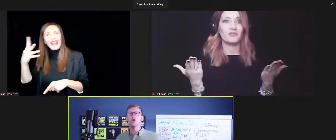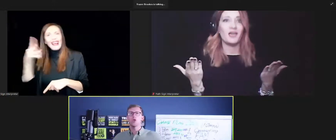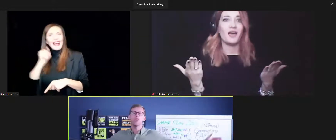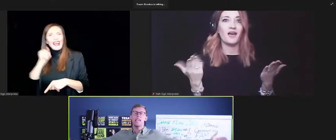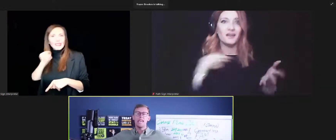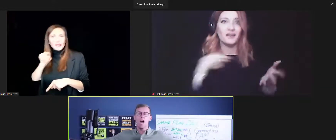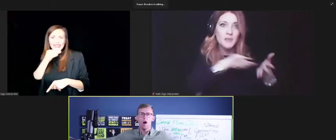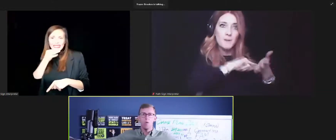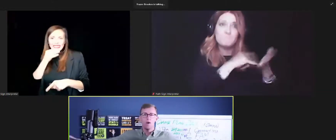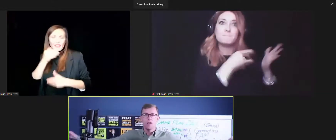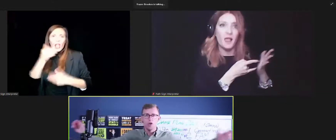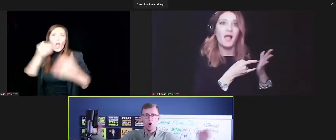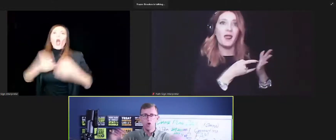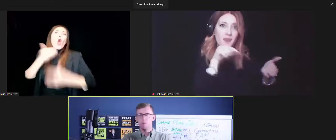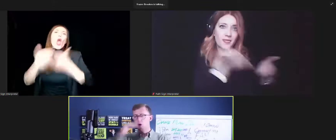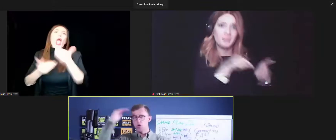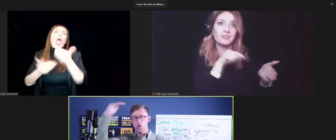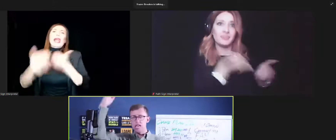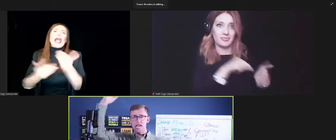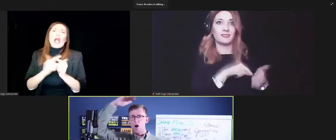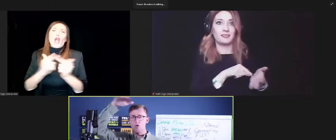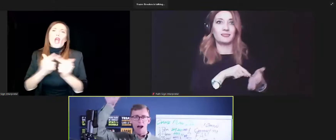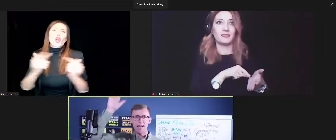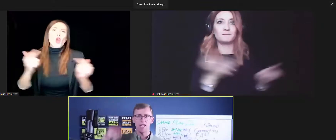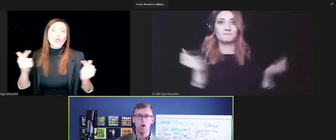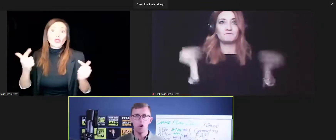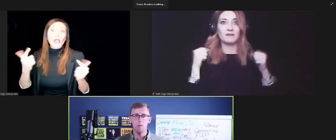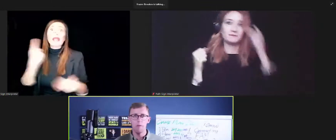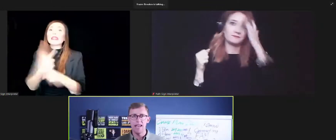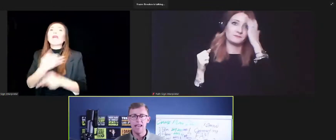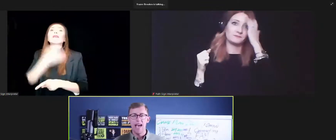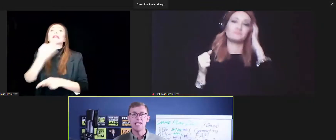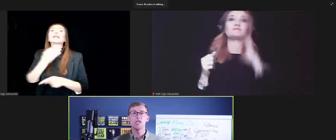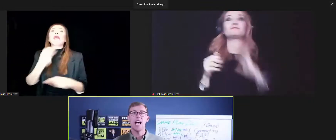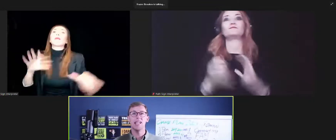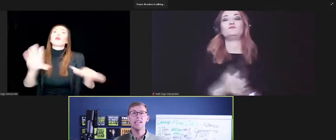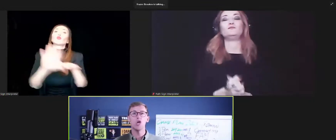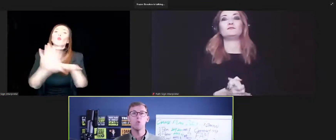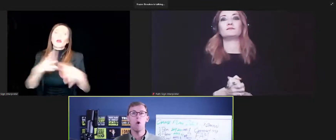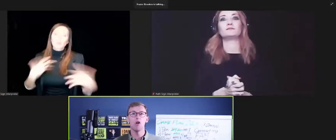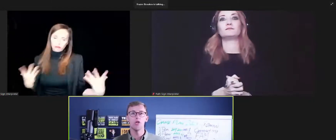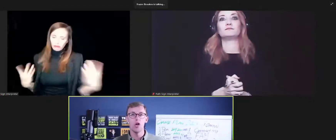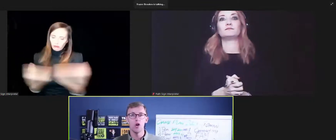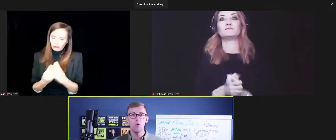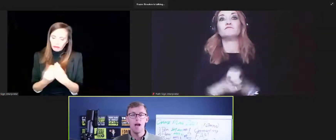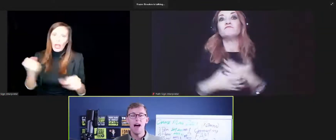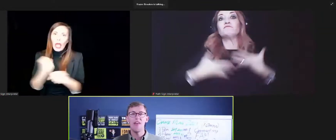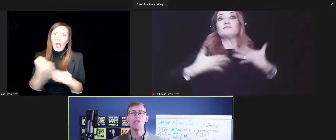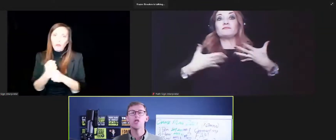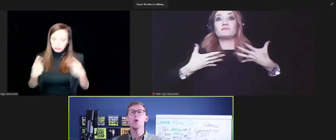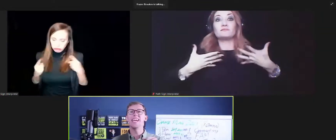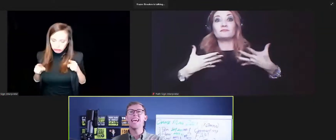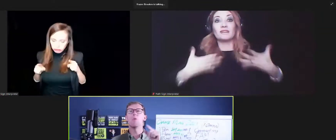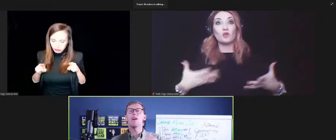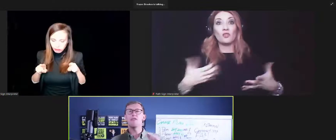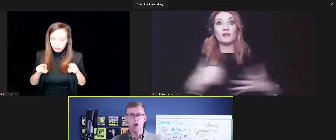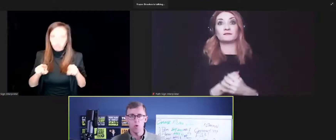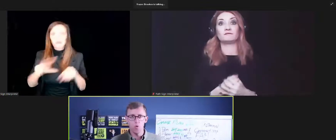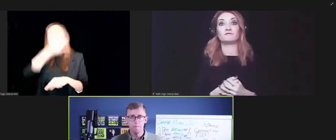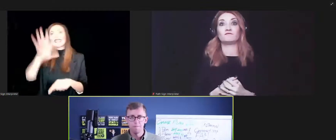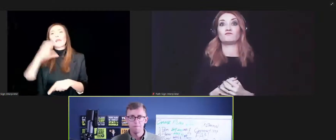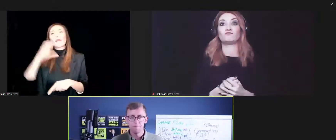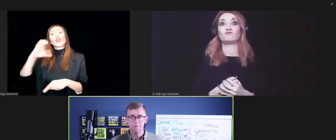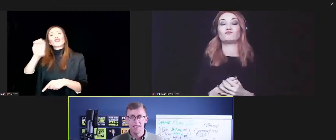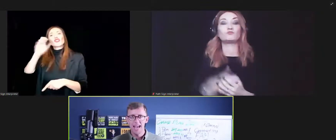your CEO, your CEO rank in your company is telling you what to do and they're doing it with